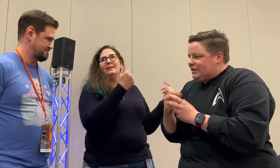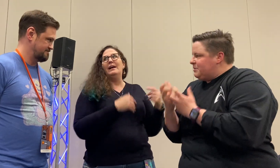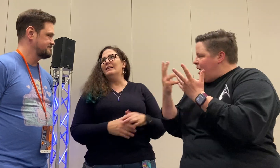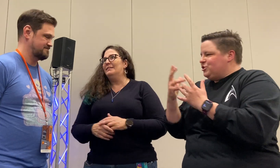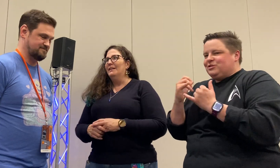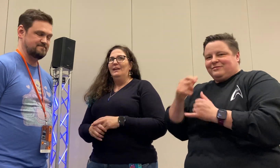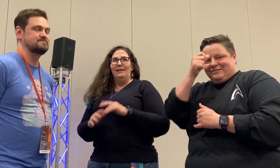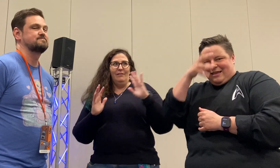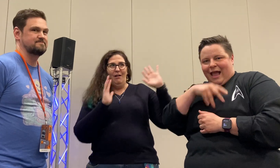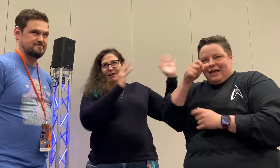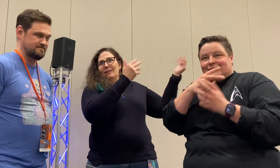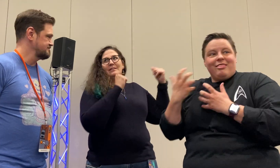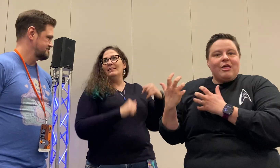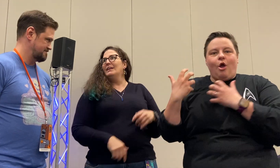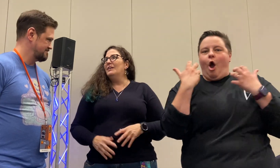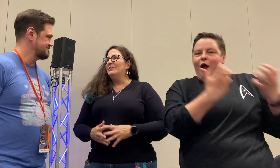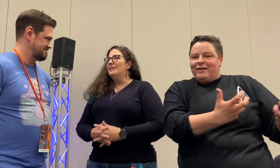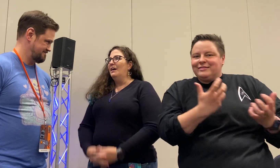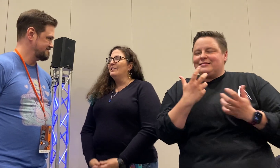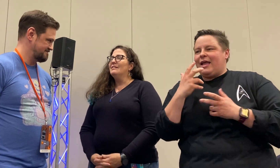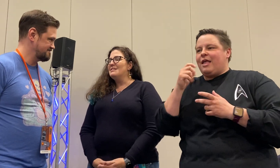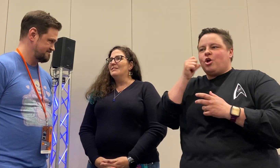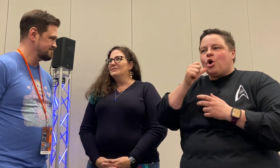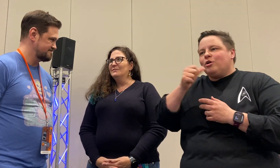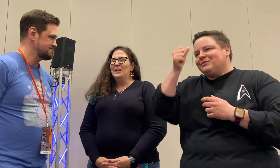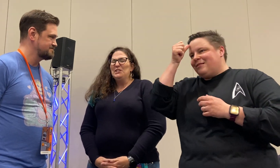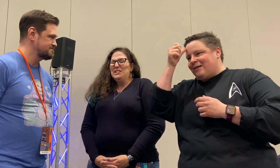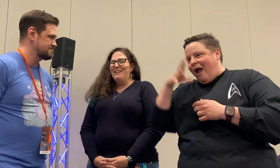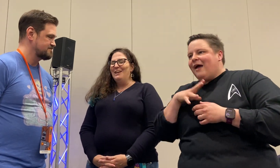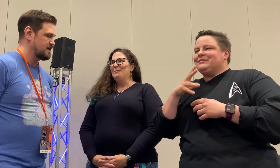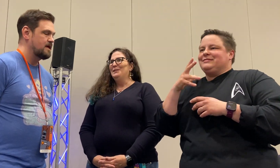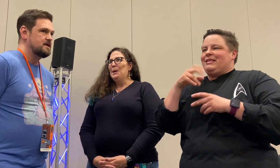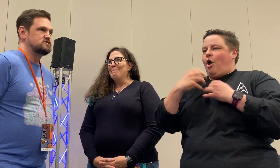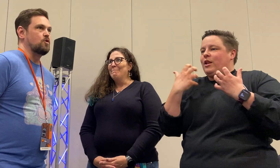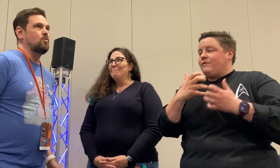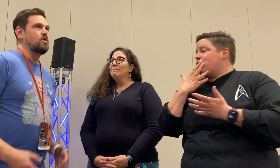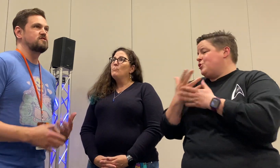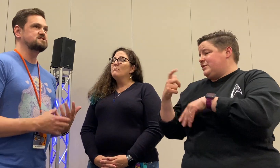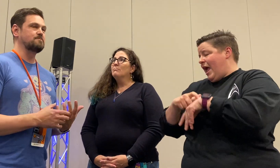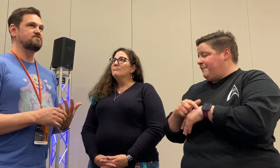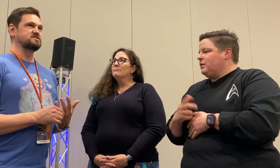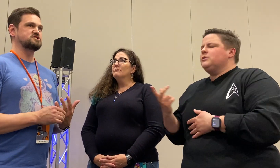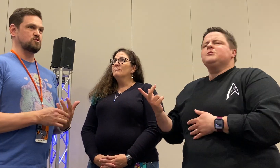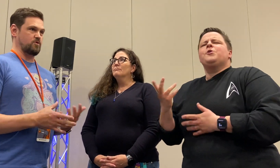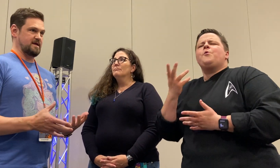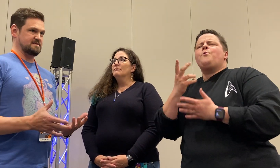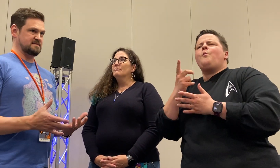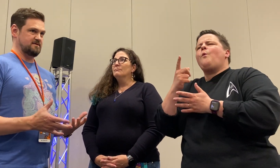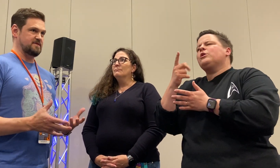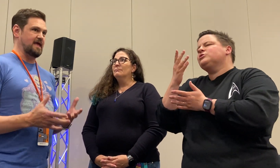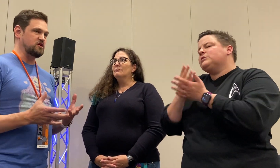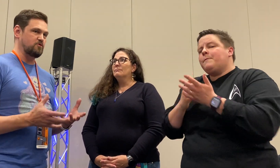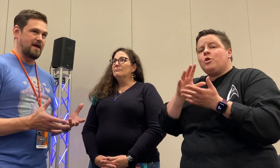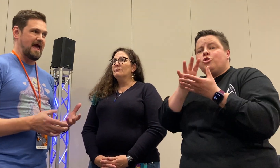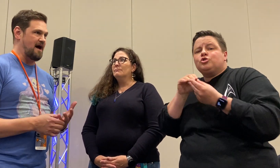the guys in the audience and the gals in the audience. So we have a good time. So what are some of the stories that you have